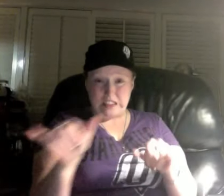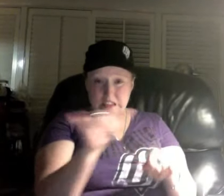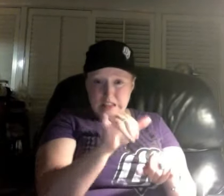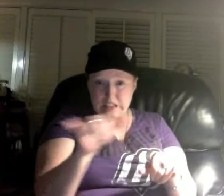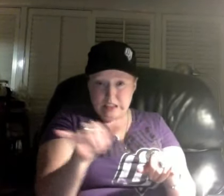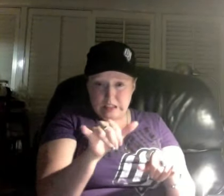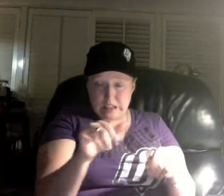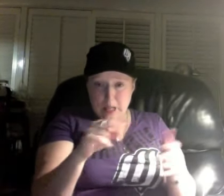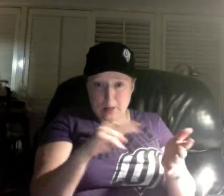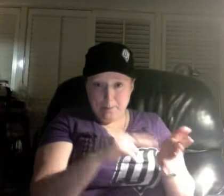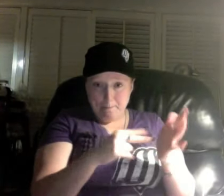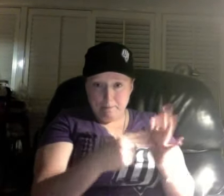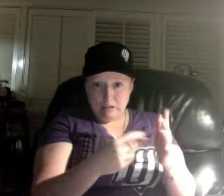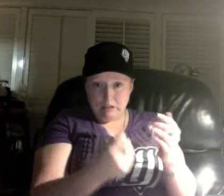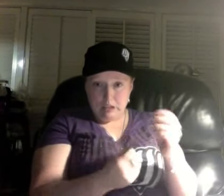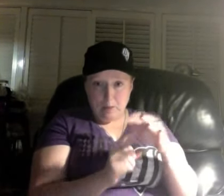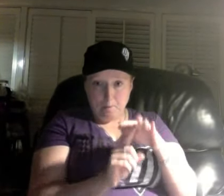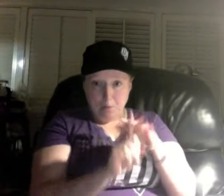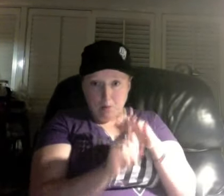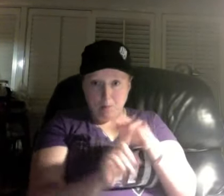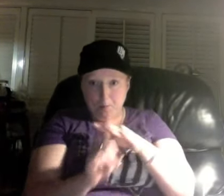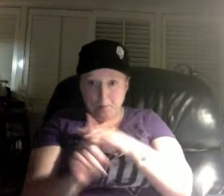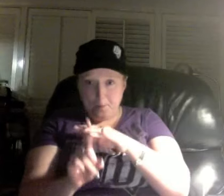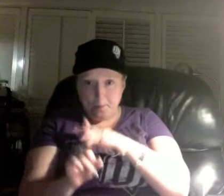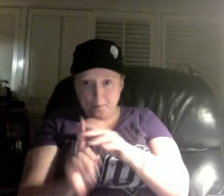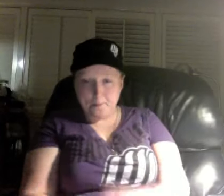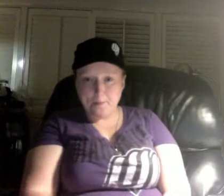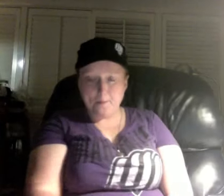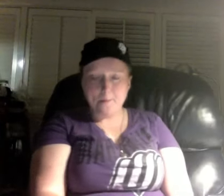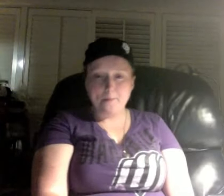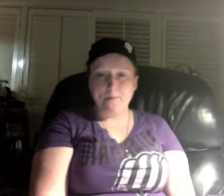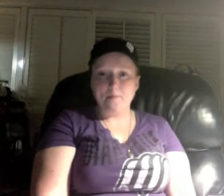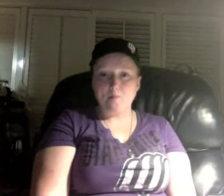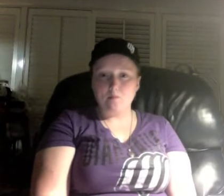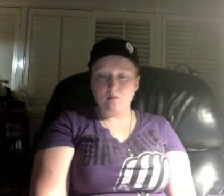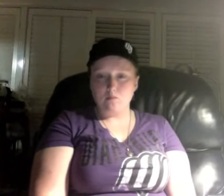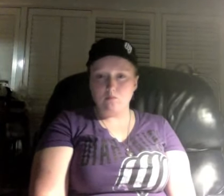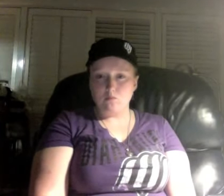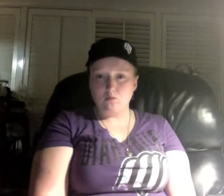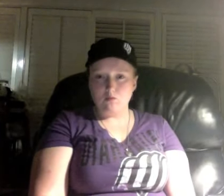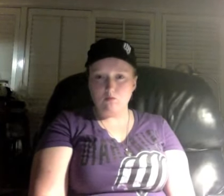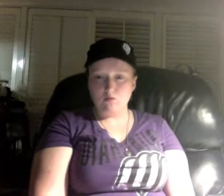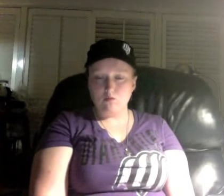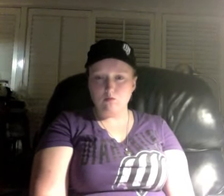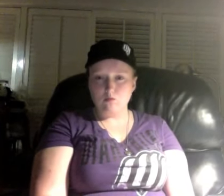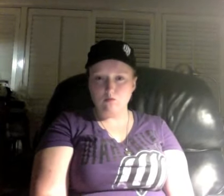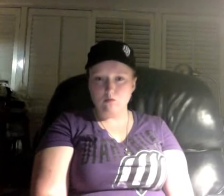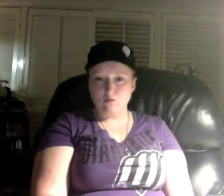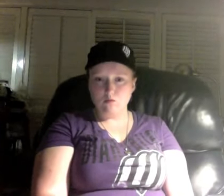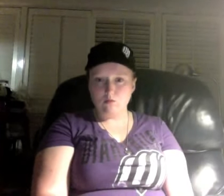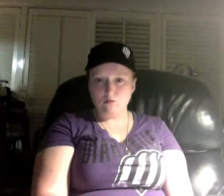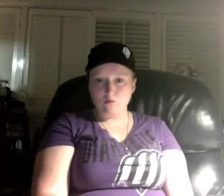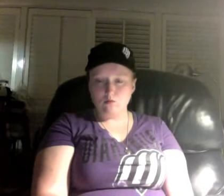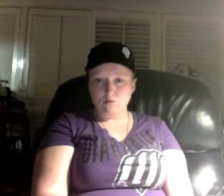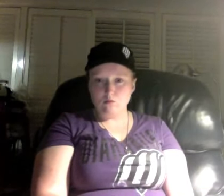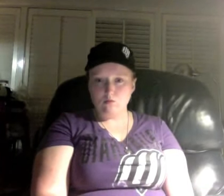So I do that, and then after that, I fill out my planning sheet. So I essentially have a theme,